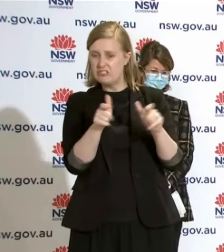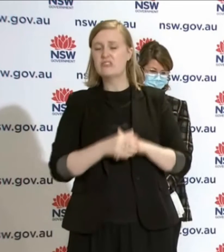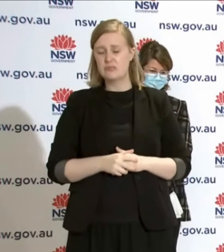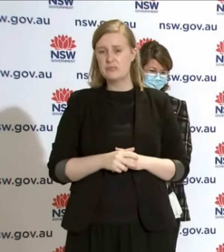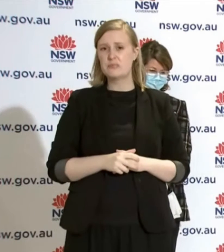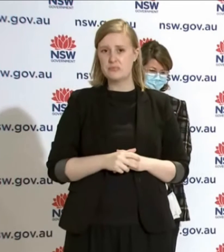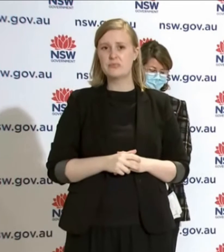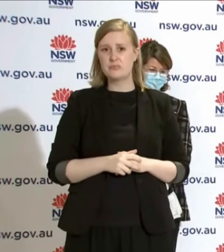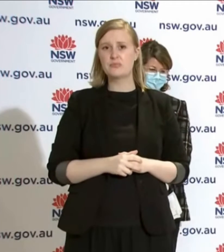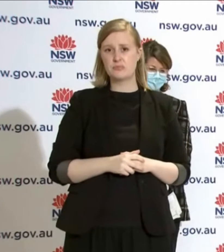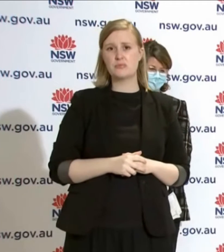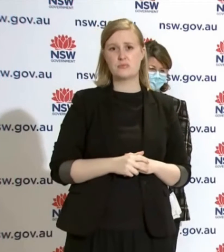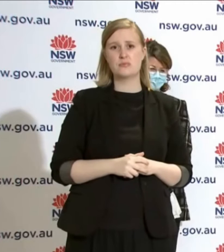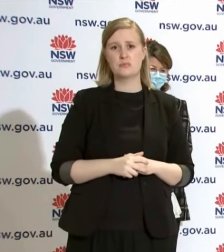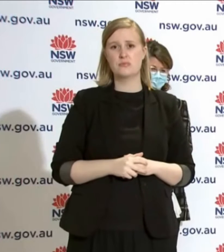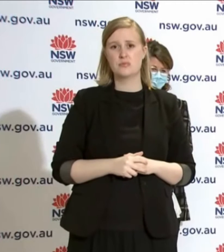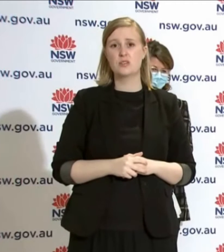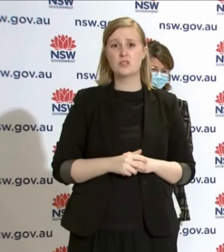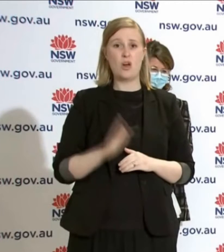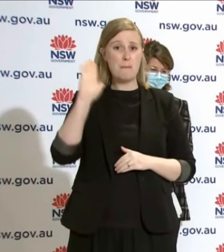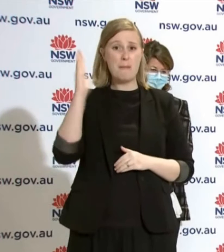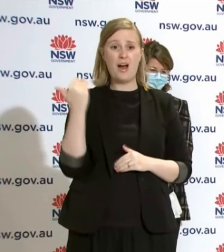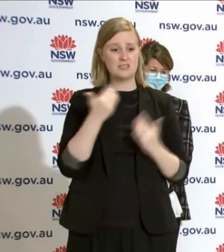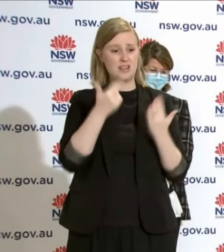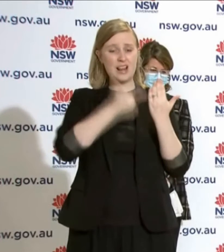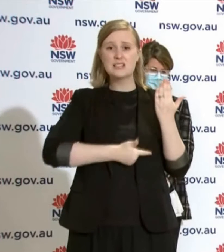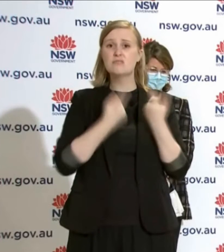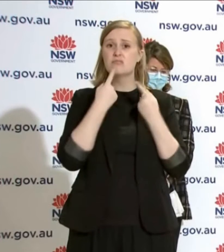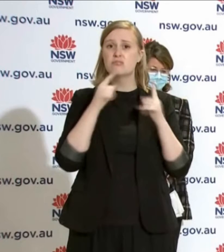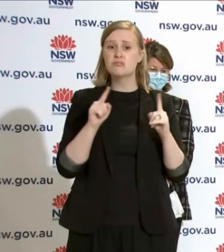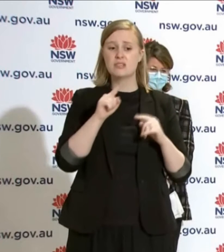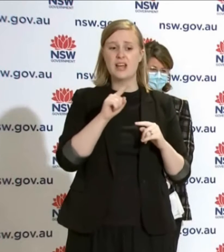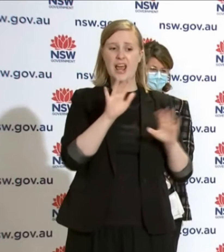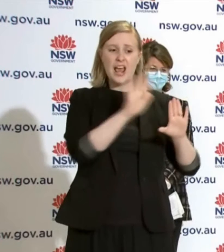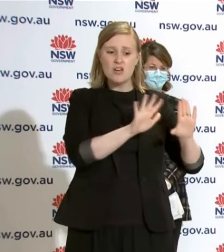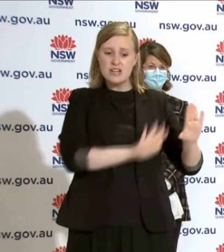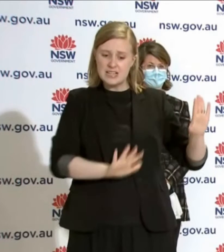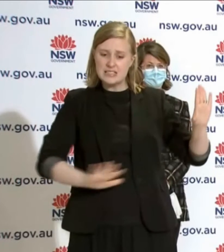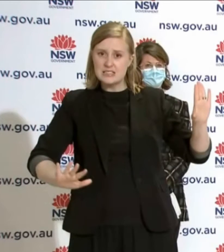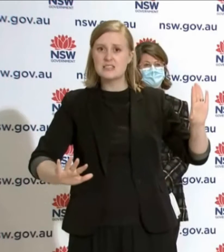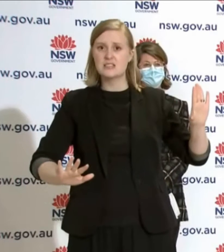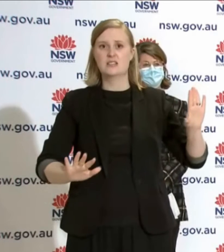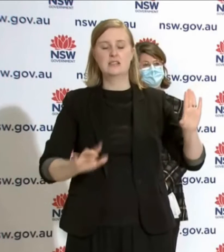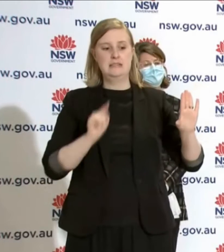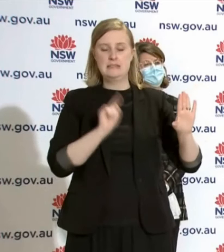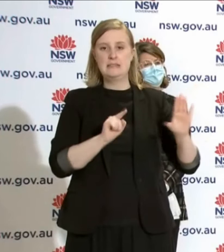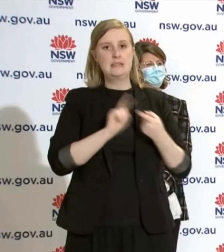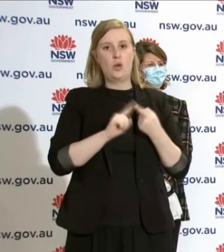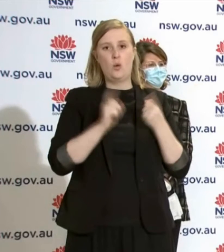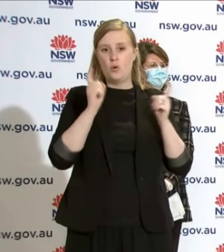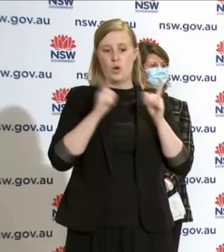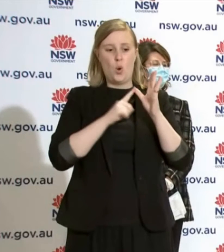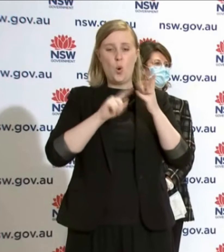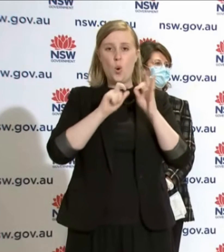district. So those existing suburbs that the Premier indicated, the particular areas are Auburn, Marylands,